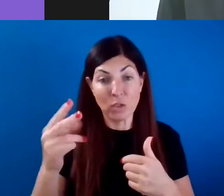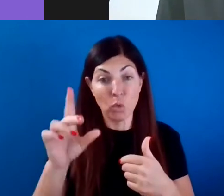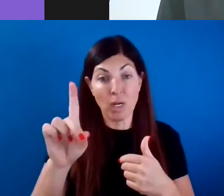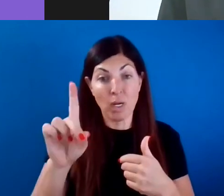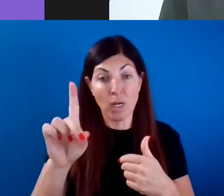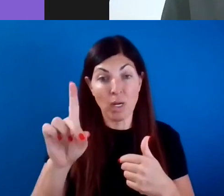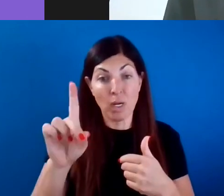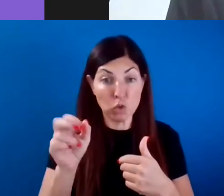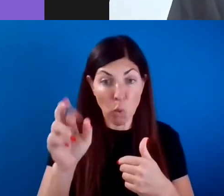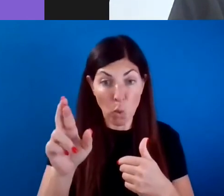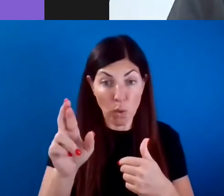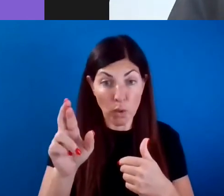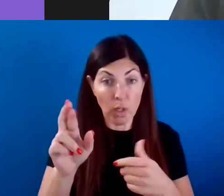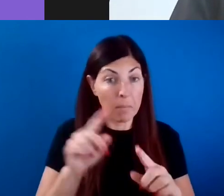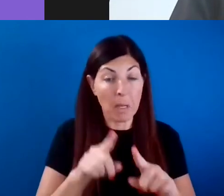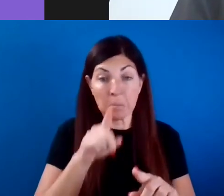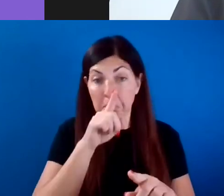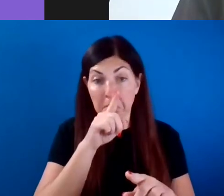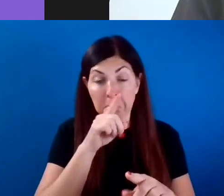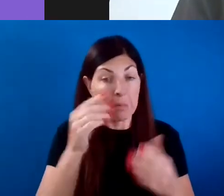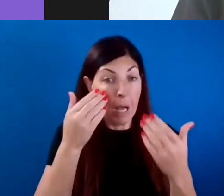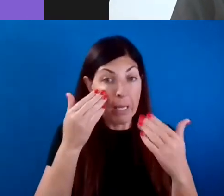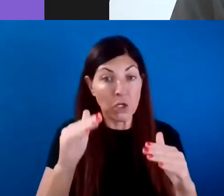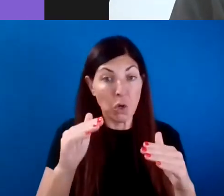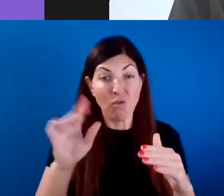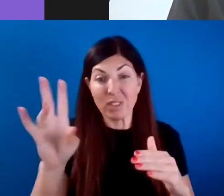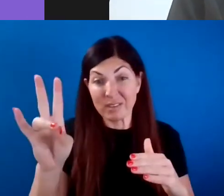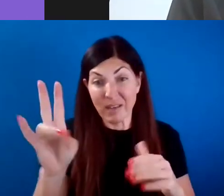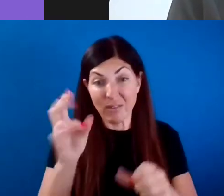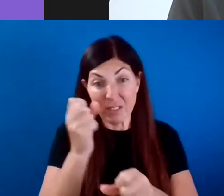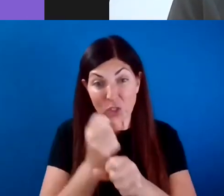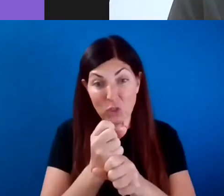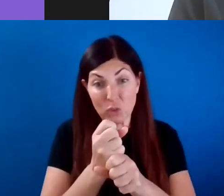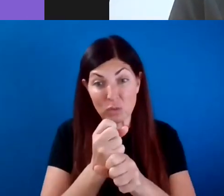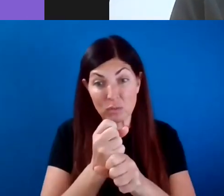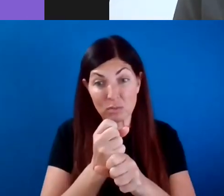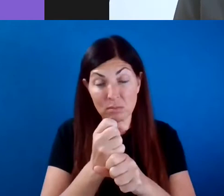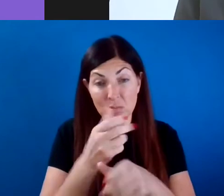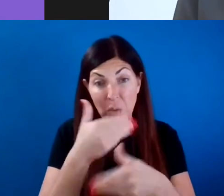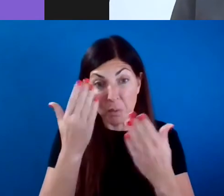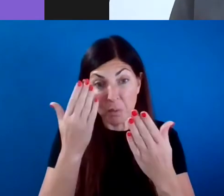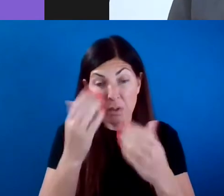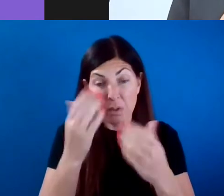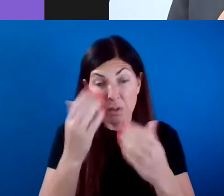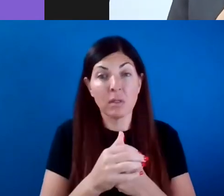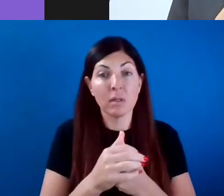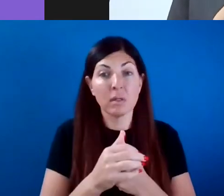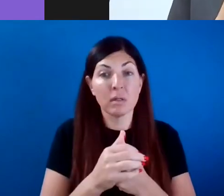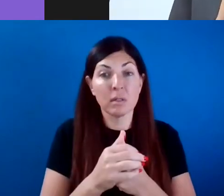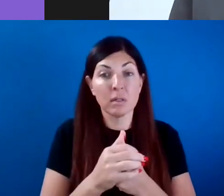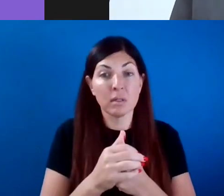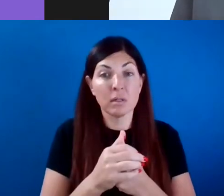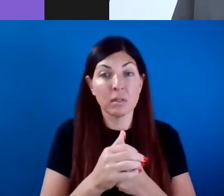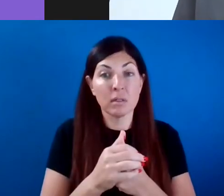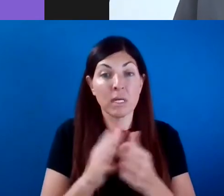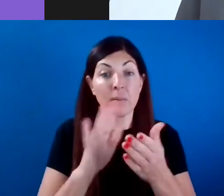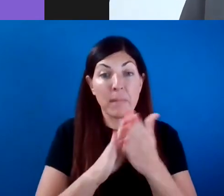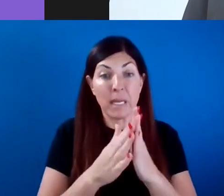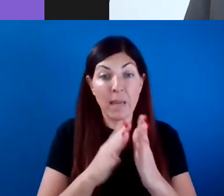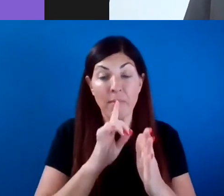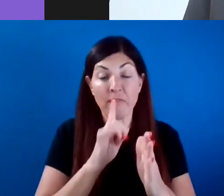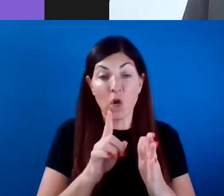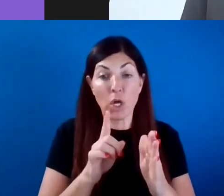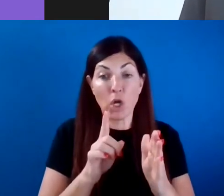it, but I didn't find that out for about 7 years. So it became very urgent